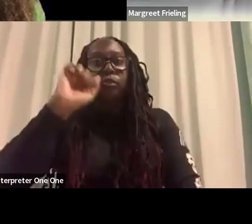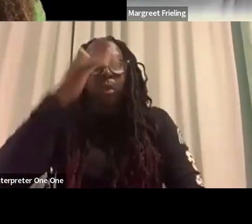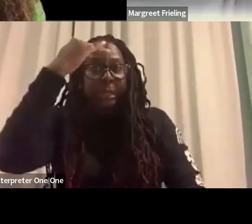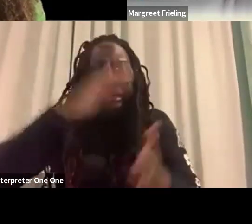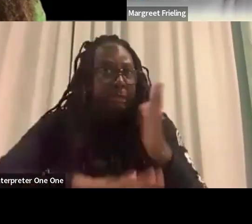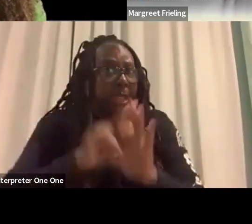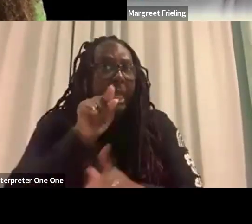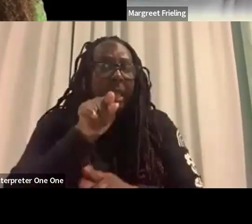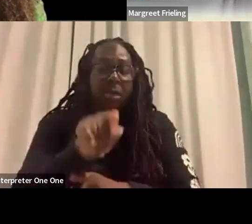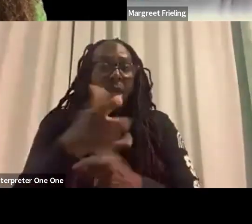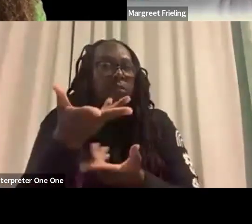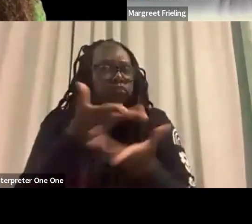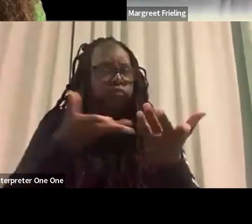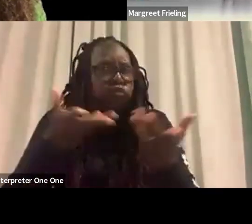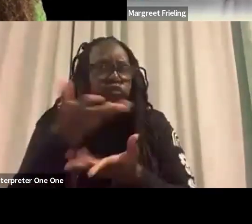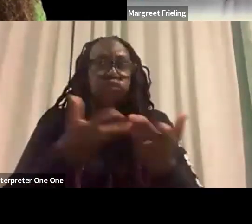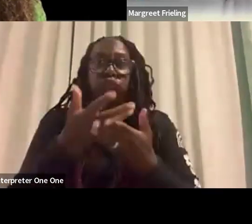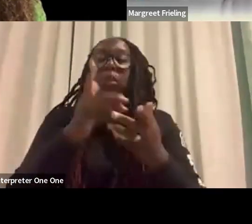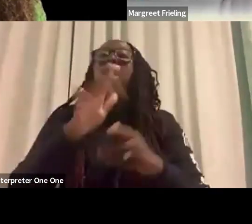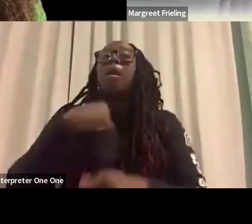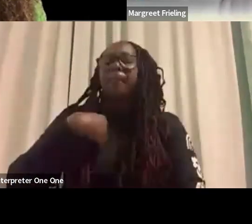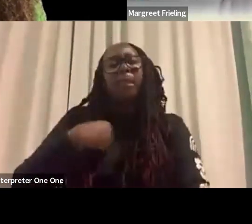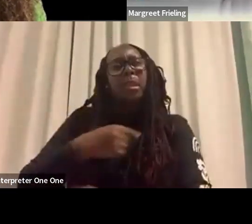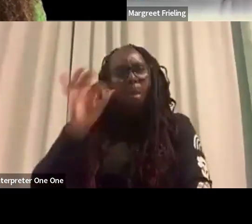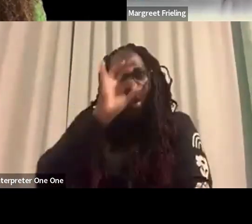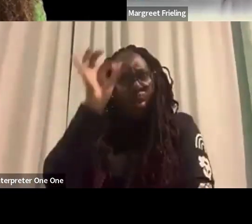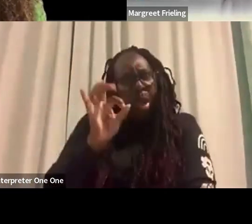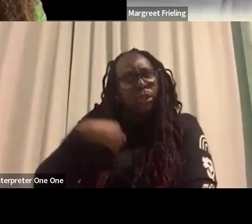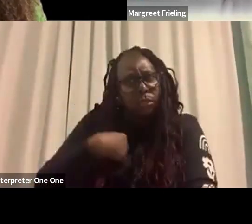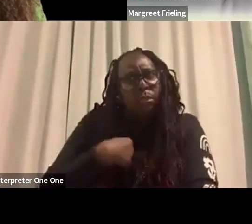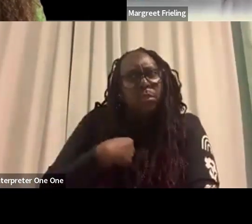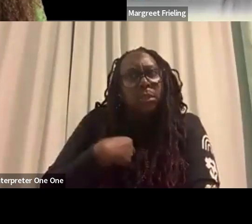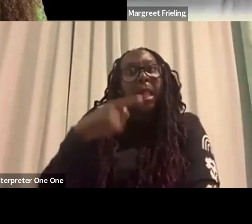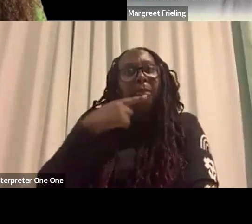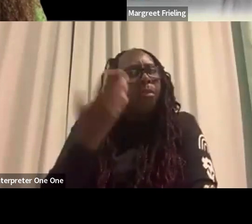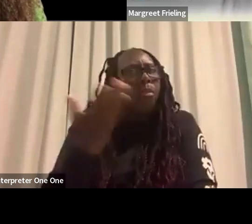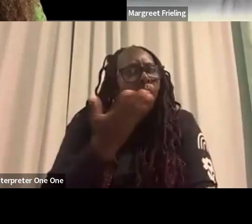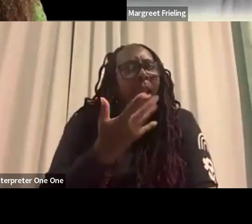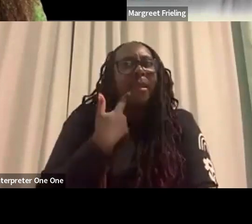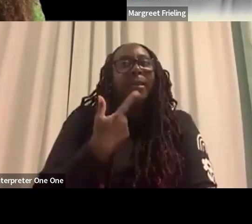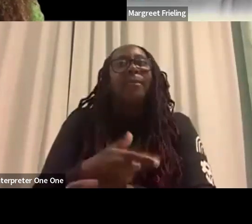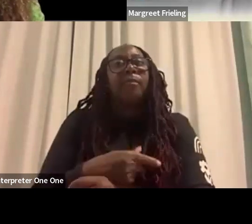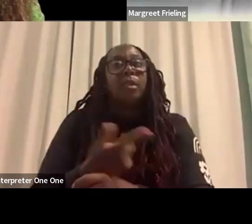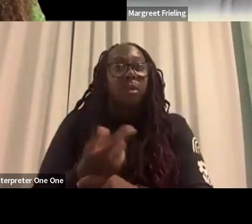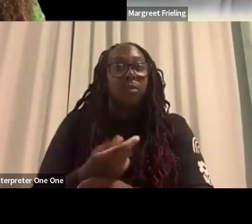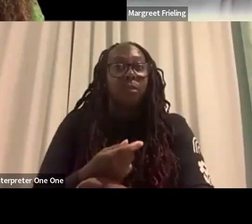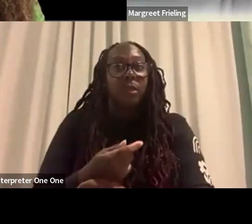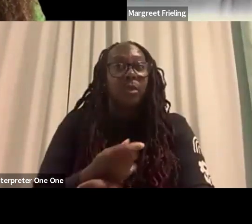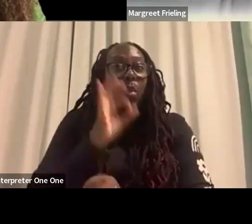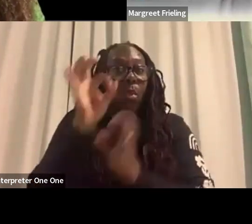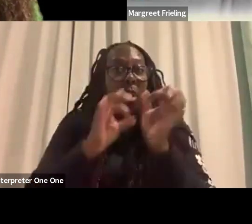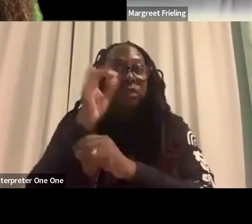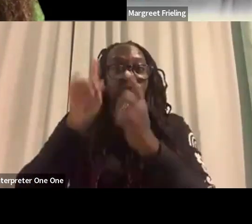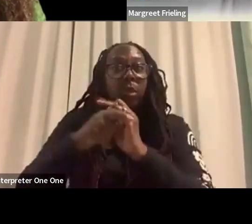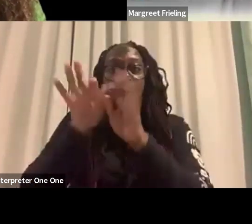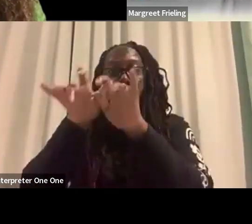well? And if you have any questions for the speakers, please post them in the Q&A box, not to the